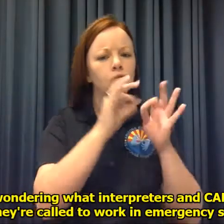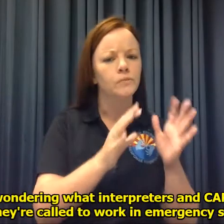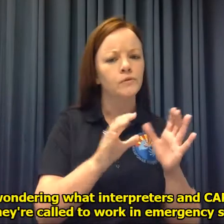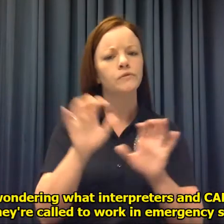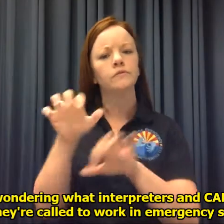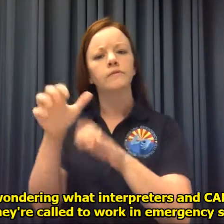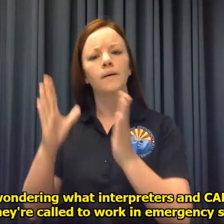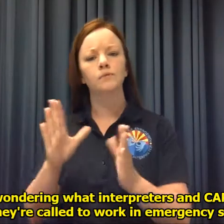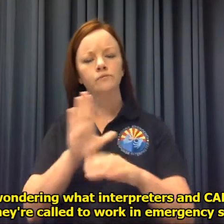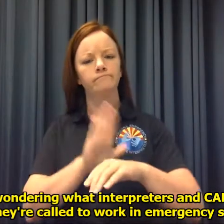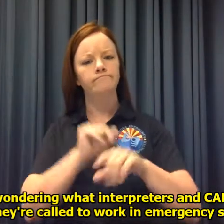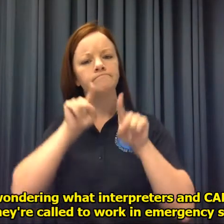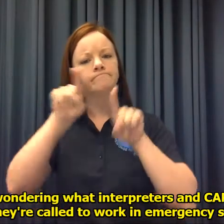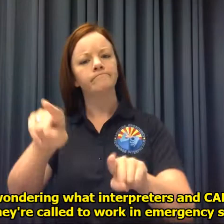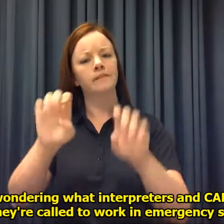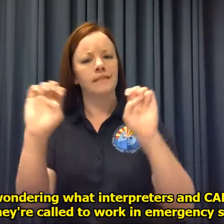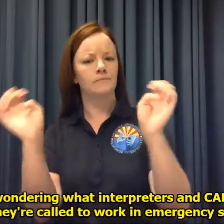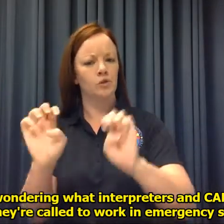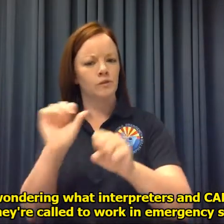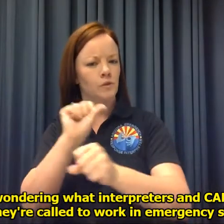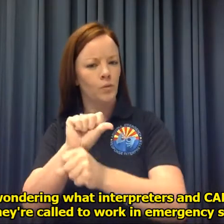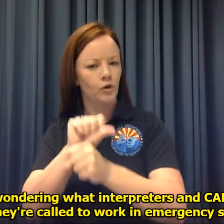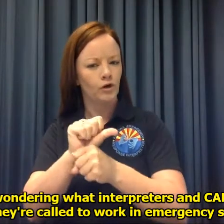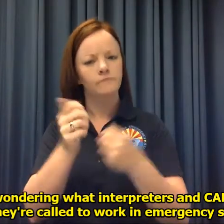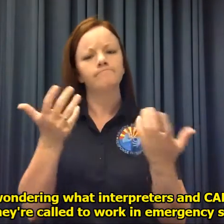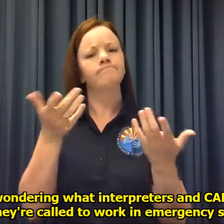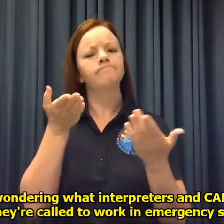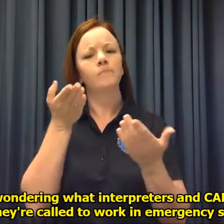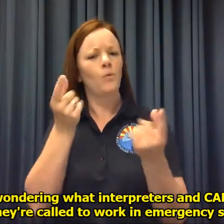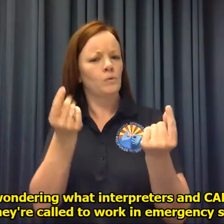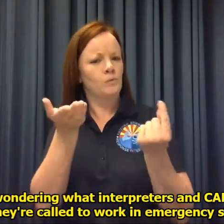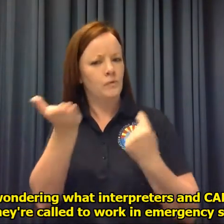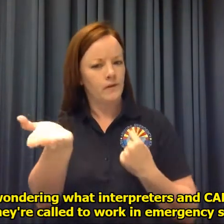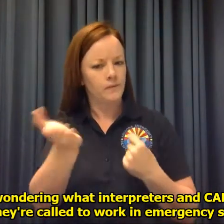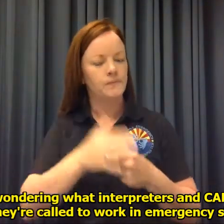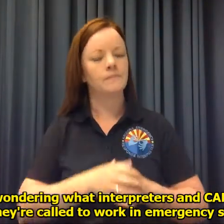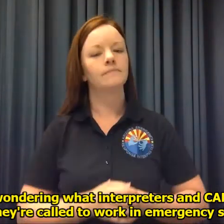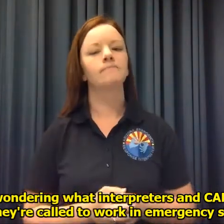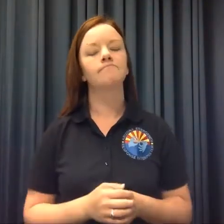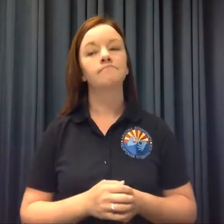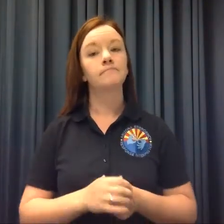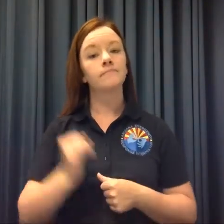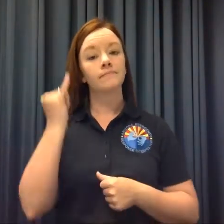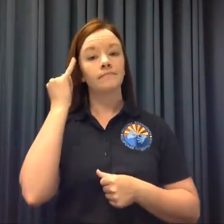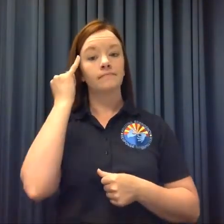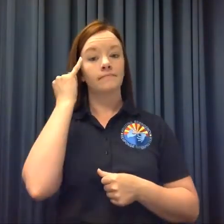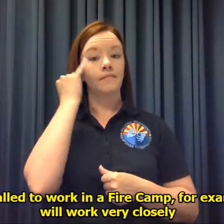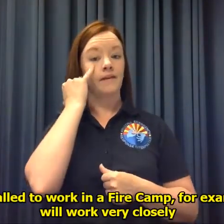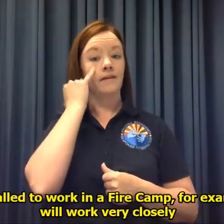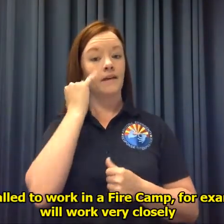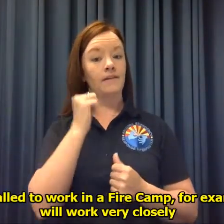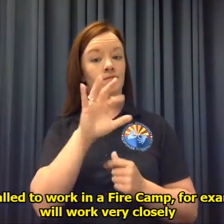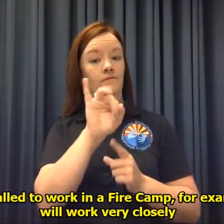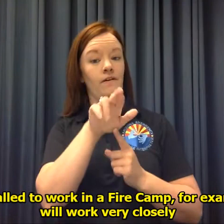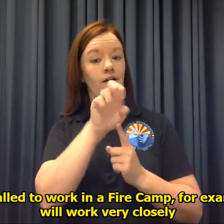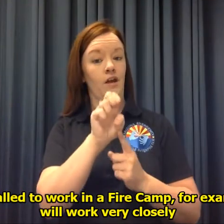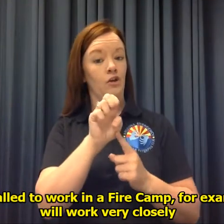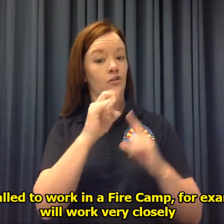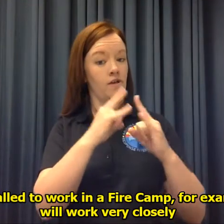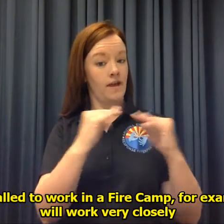You may be wondering what interpreters and CART providers do when they're called to work in emergency situations. If they're called to work in a fire camp,